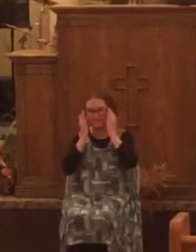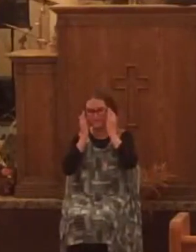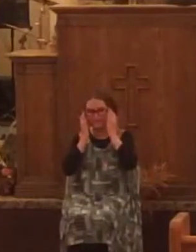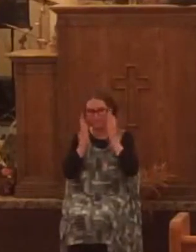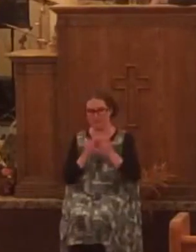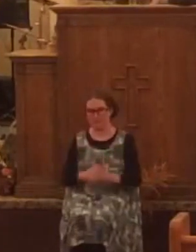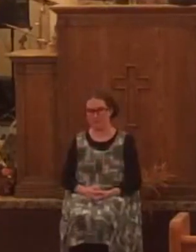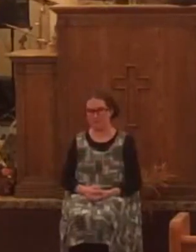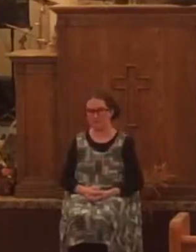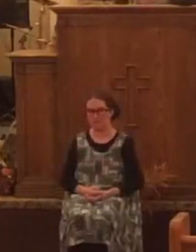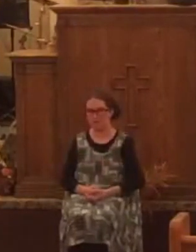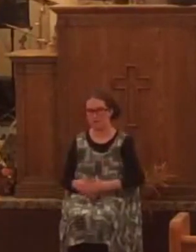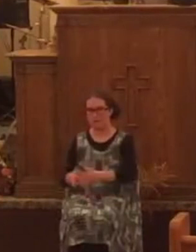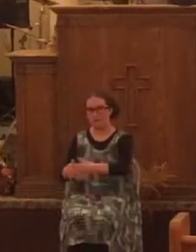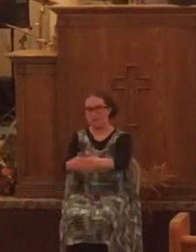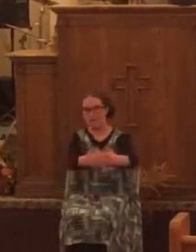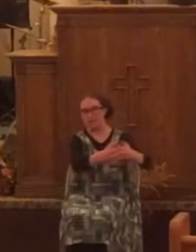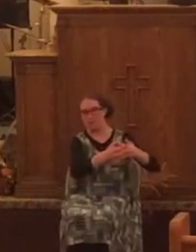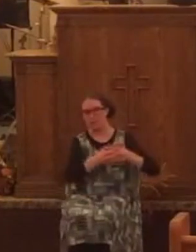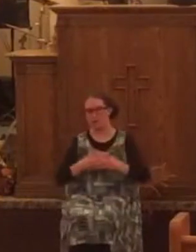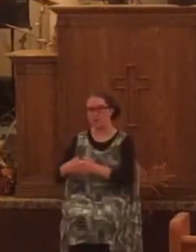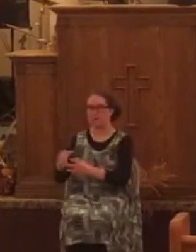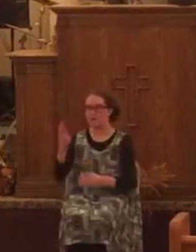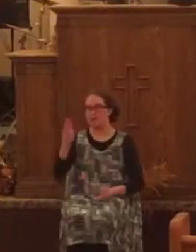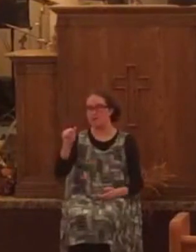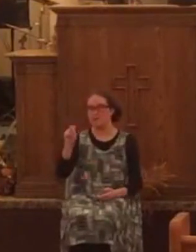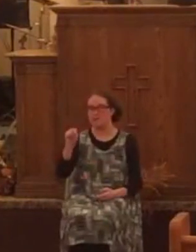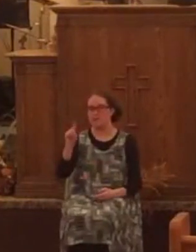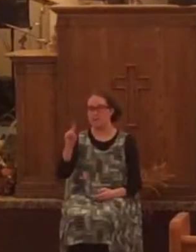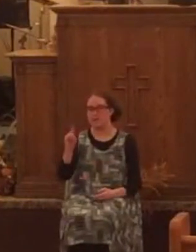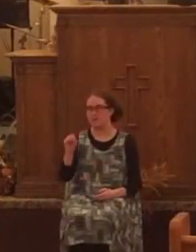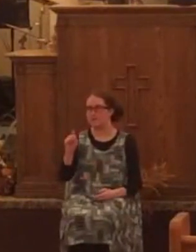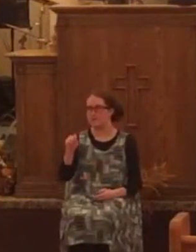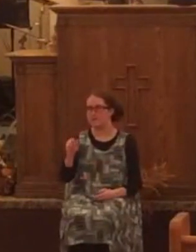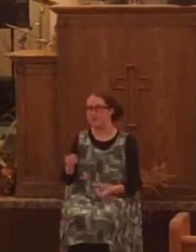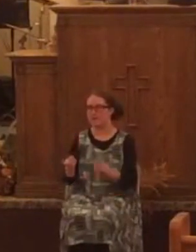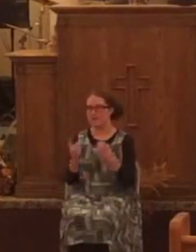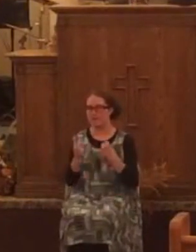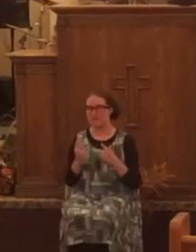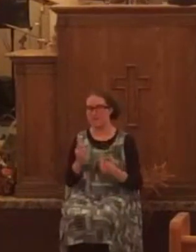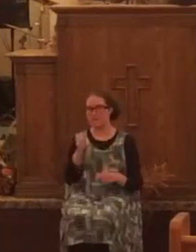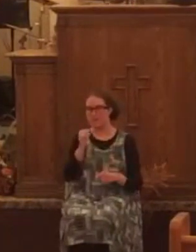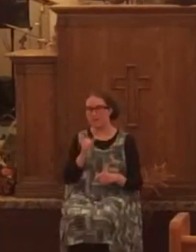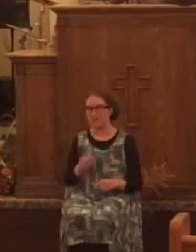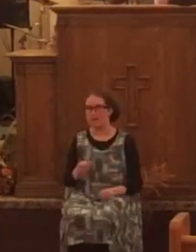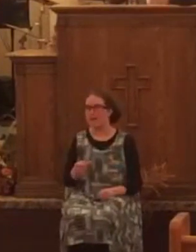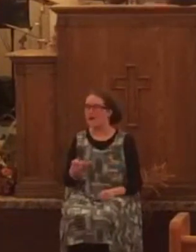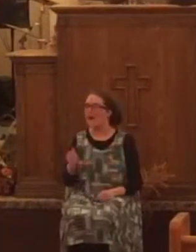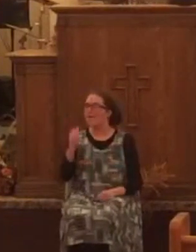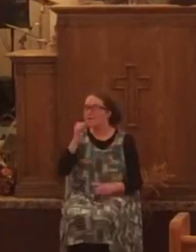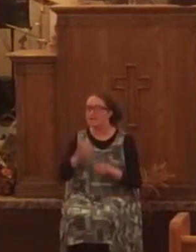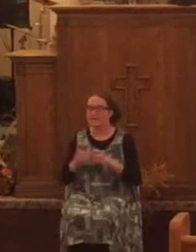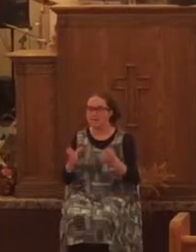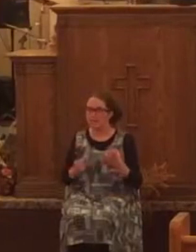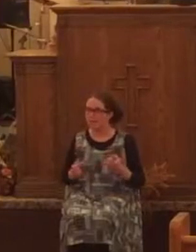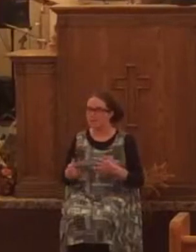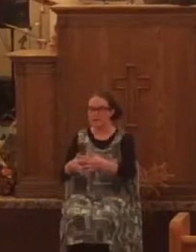Then American Bandstand came on, same time, Sister Lynn. And my sister wanted to watch American